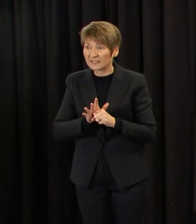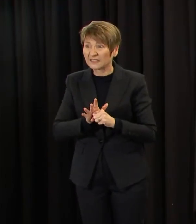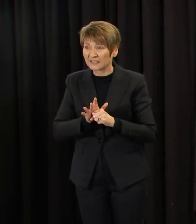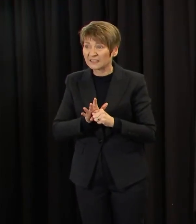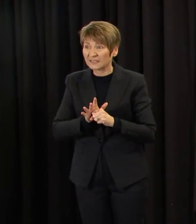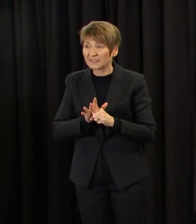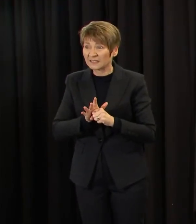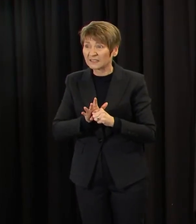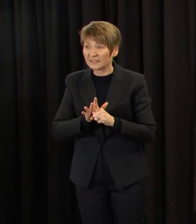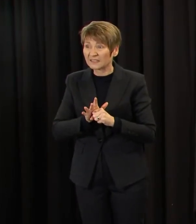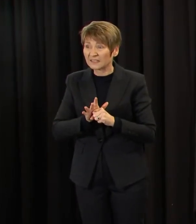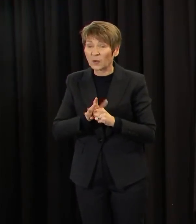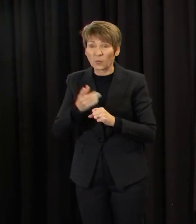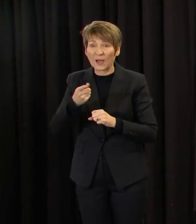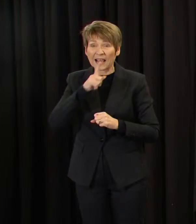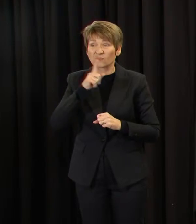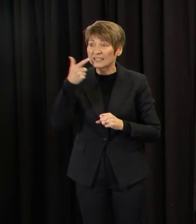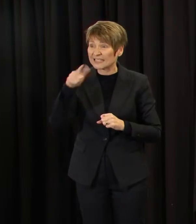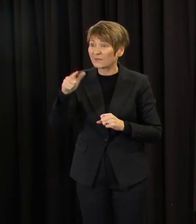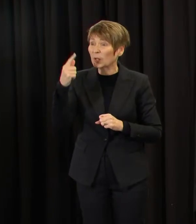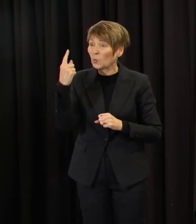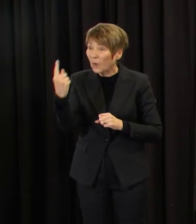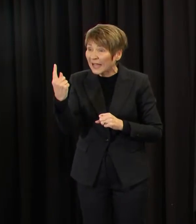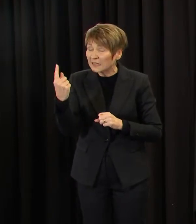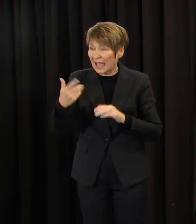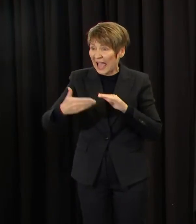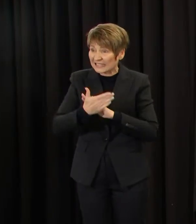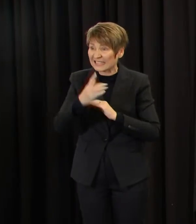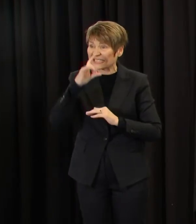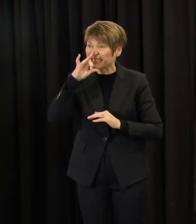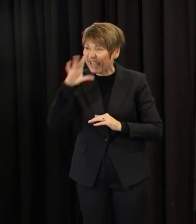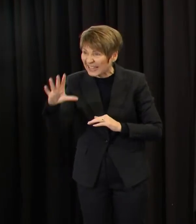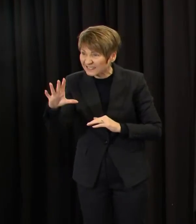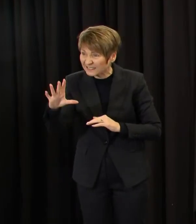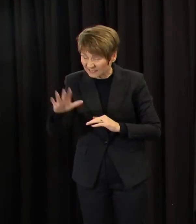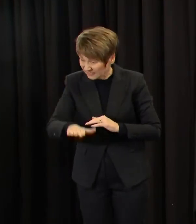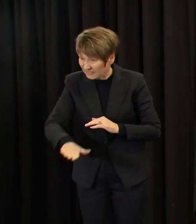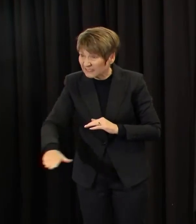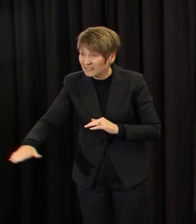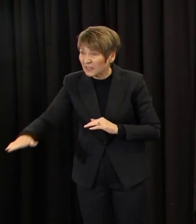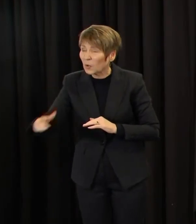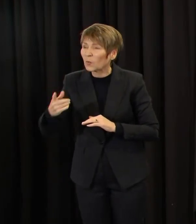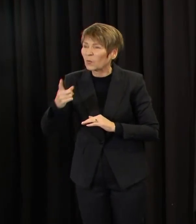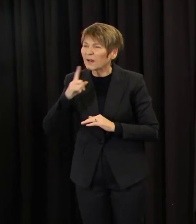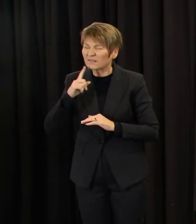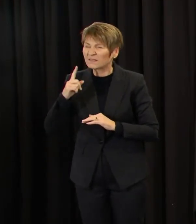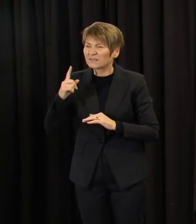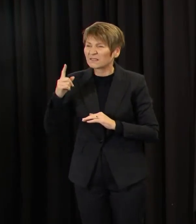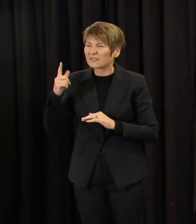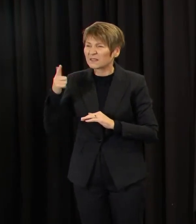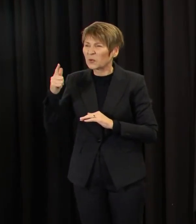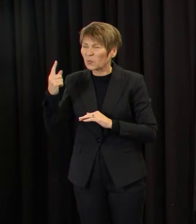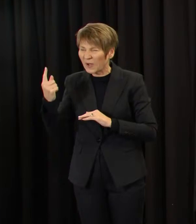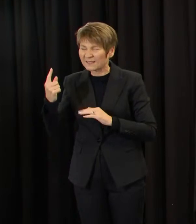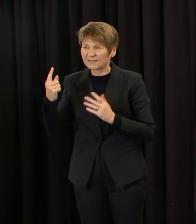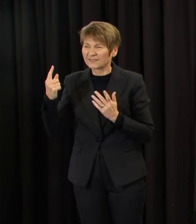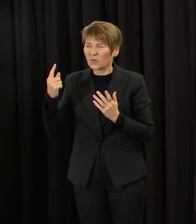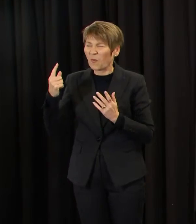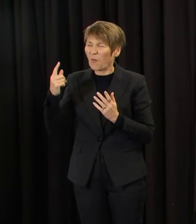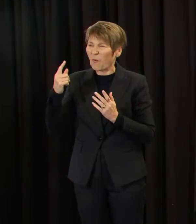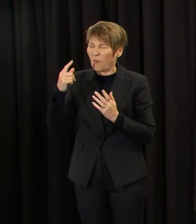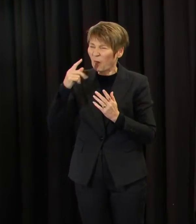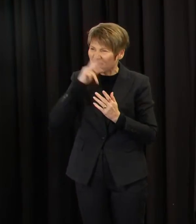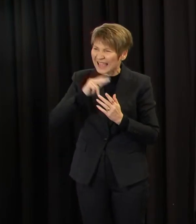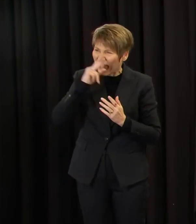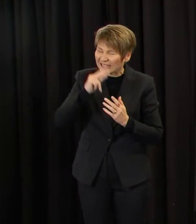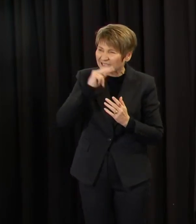cases. So 171 people under the age of 10 and 131 in their teens, between 10 and 19. Similarly,